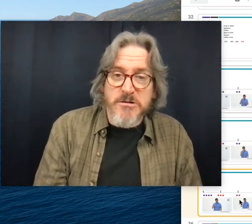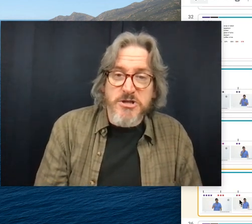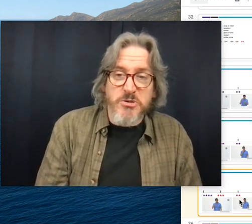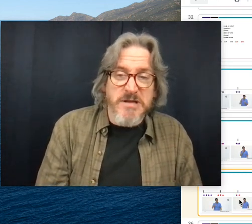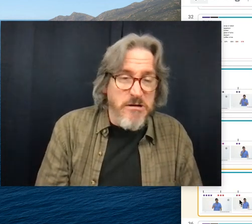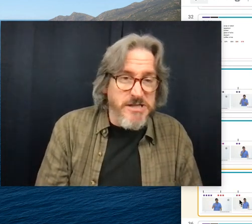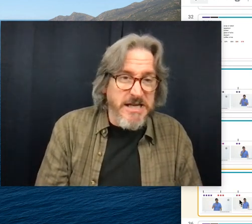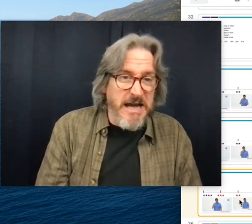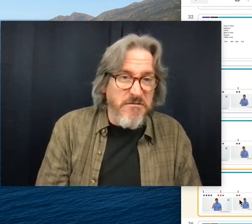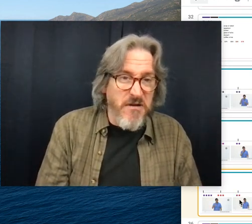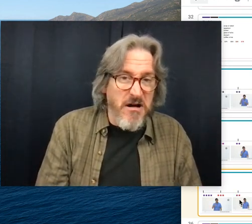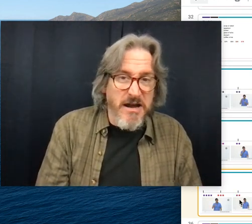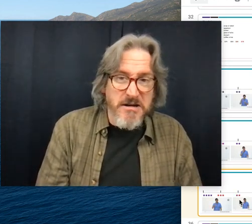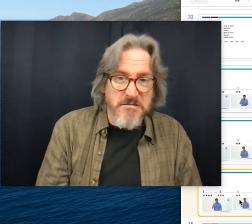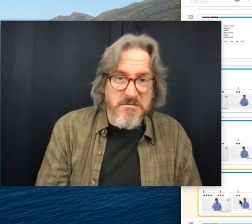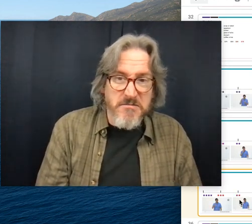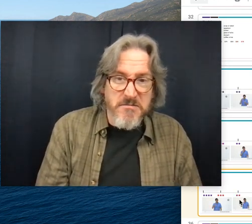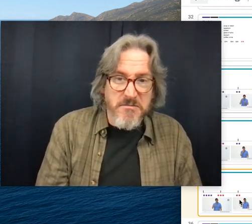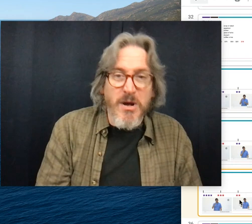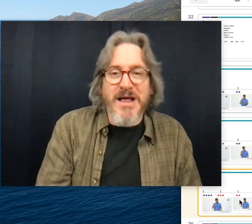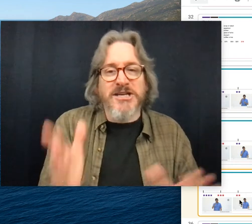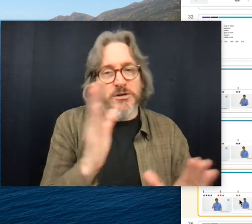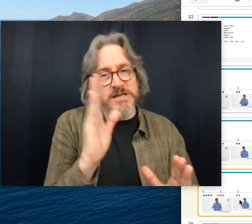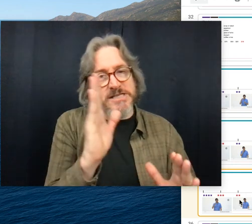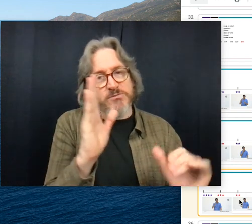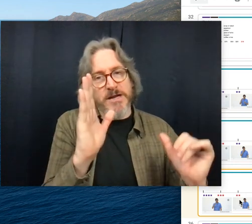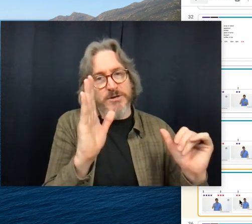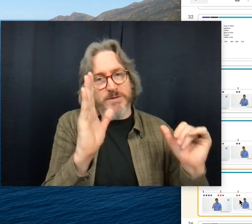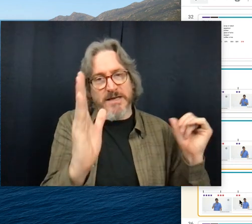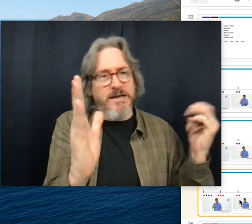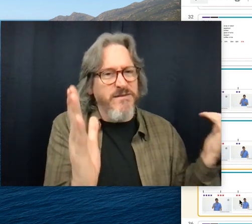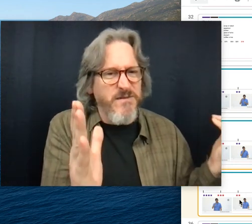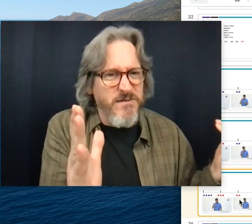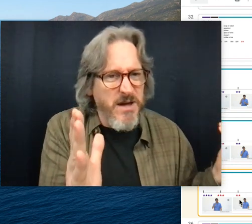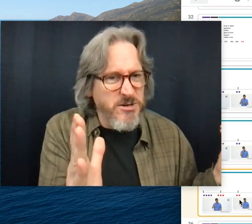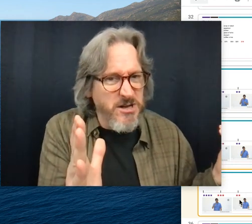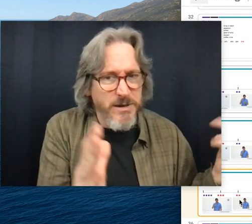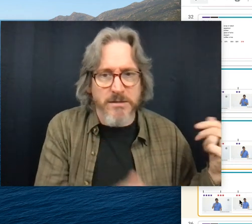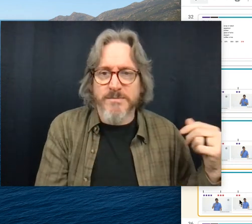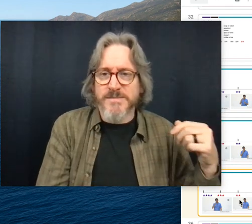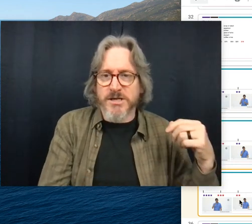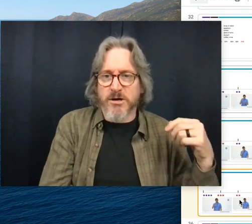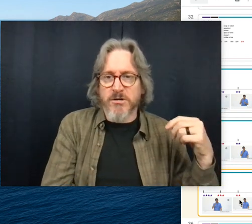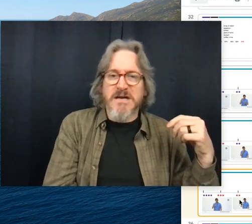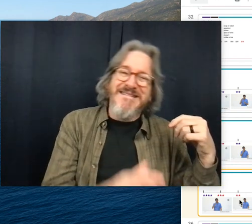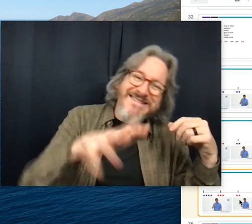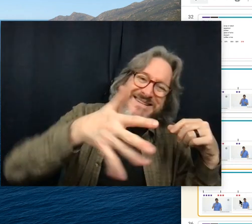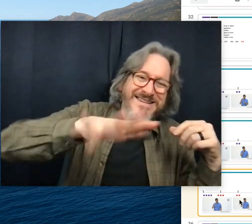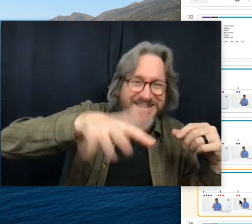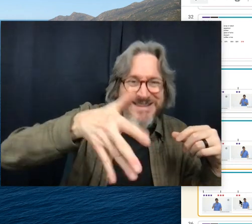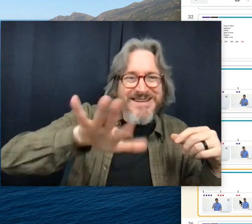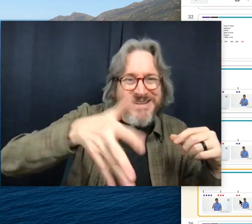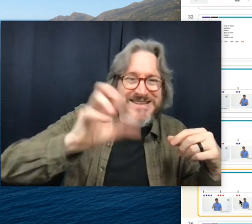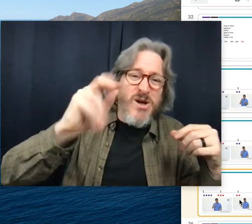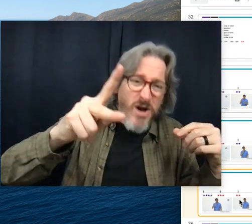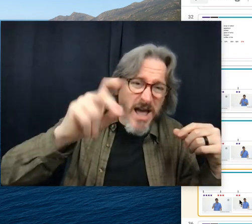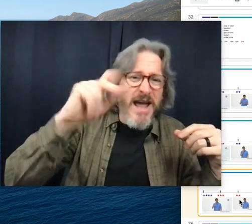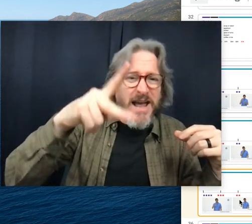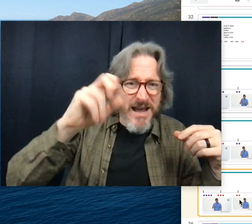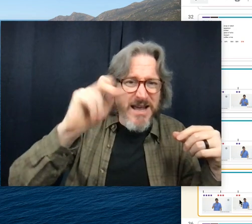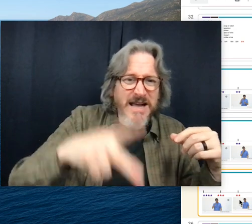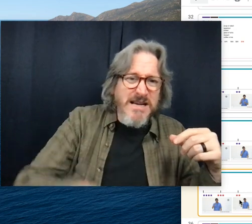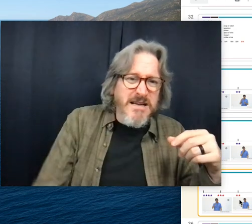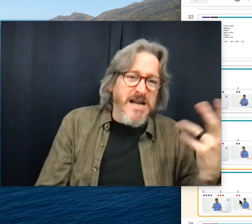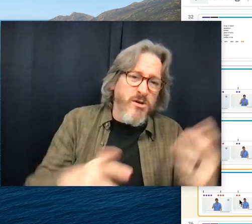Get down to lousy and well, actually, this is right in between. They didn't give a fifth option in the middle. So it's